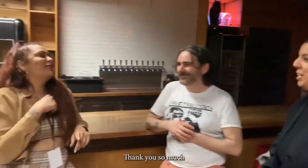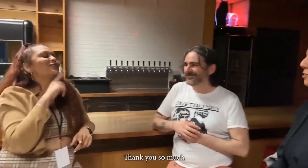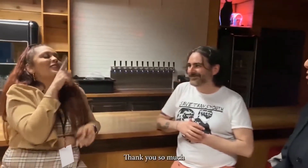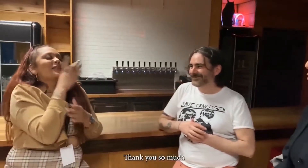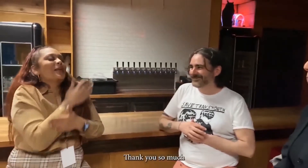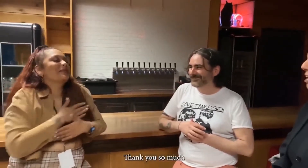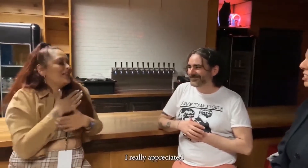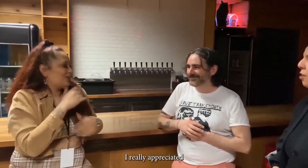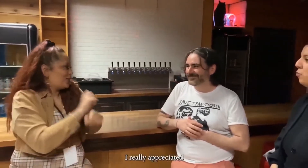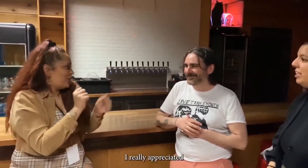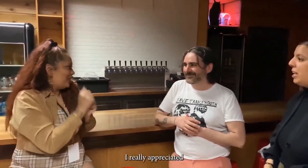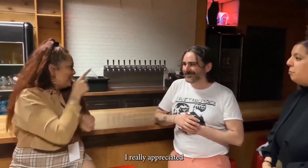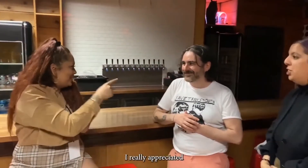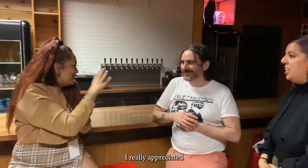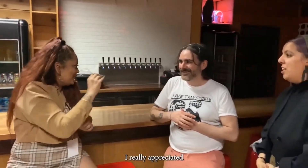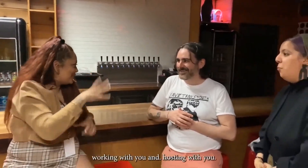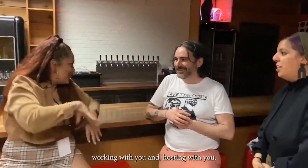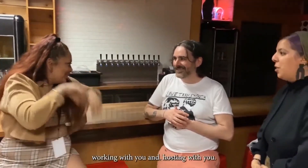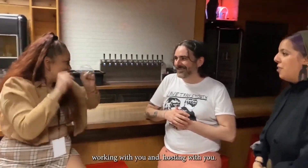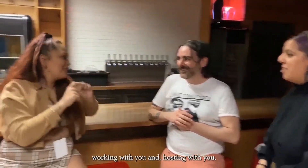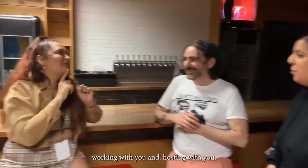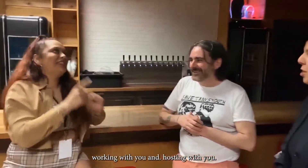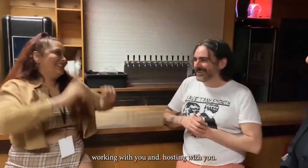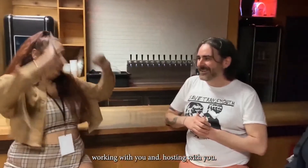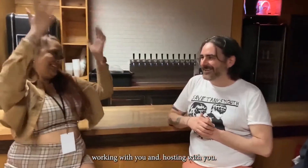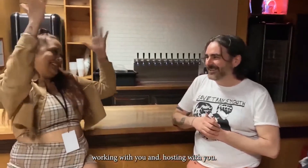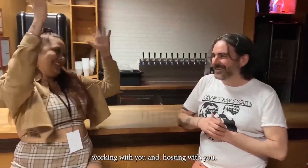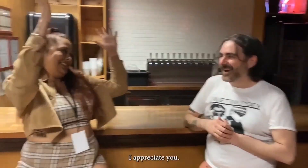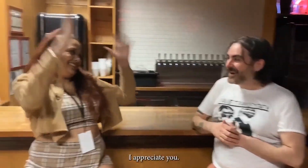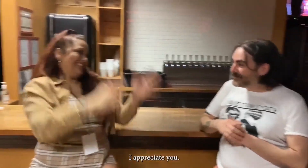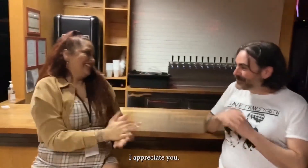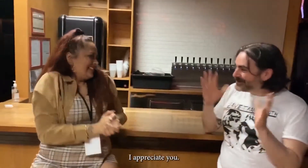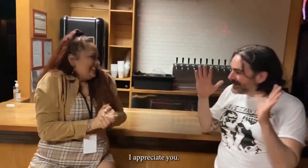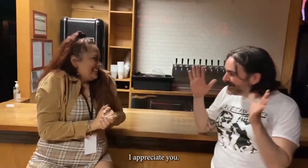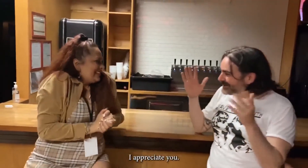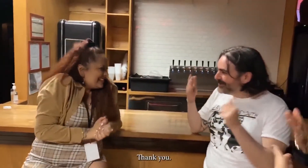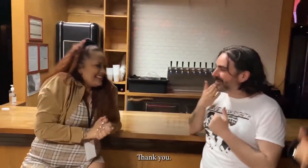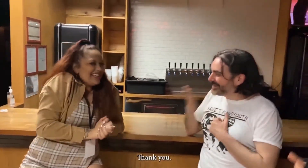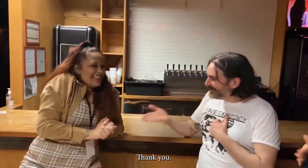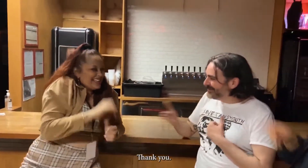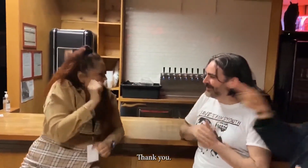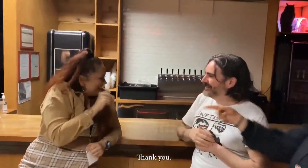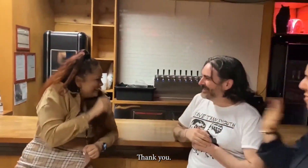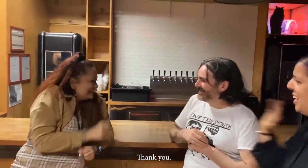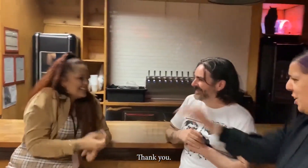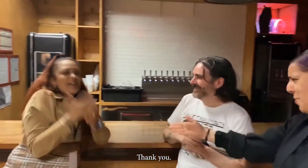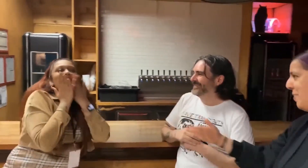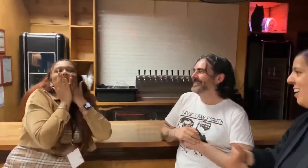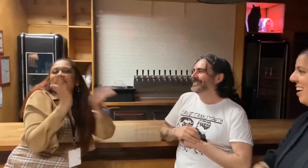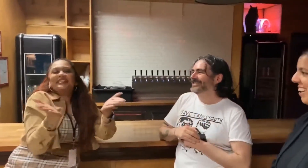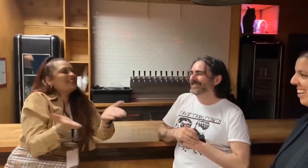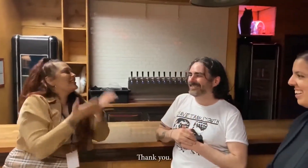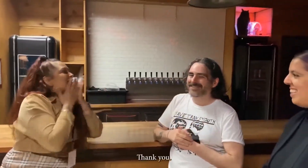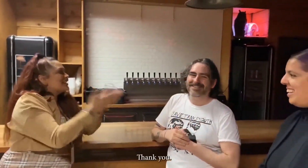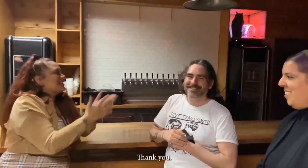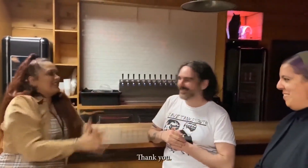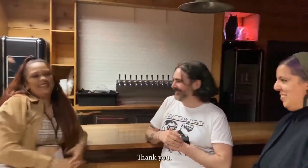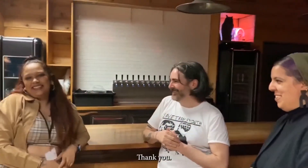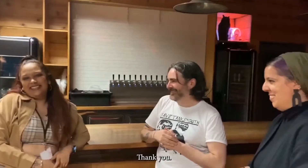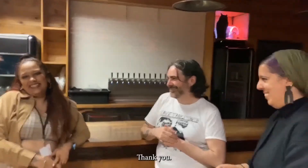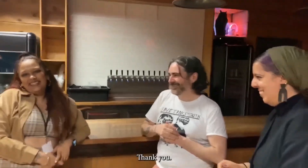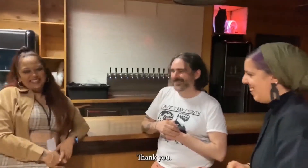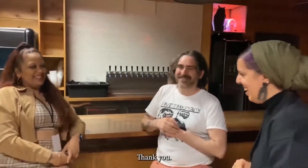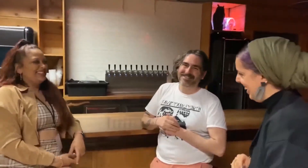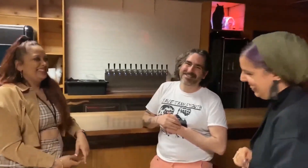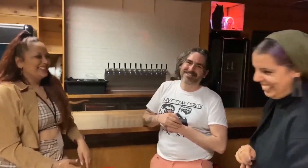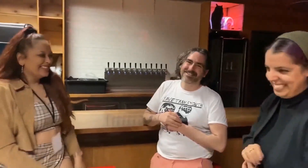Wow, thank you so much. I really appreciated working with you and hosting with you. I appreciate you. Thank you. Thank you,